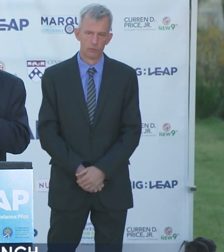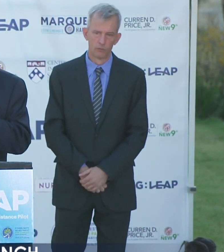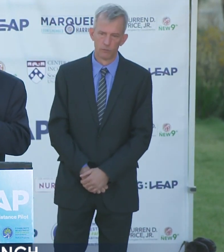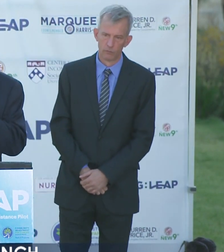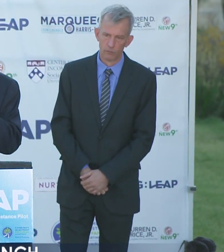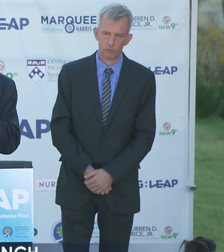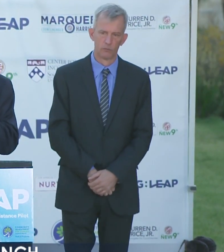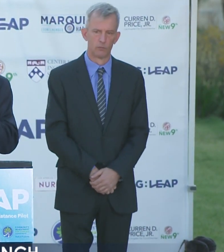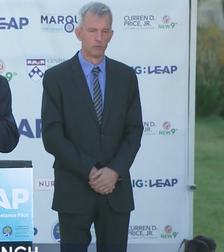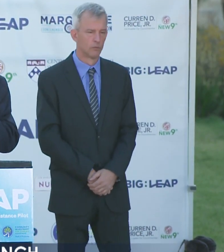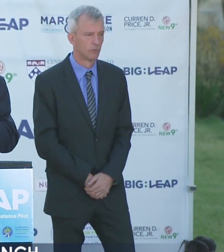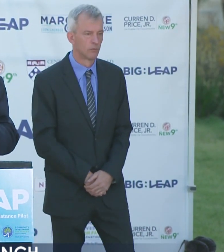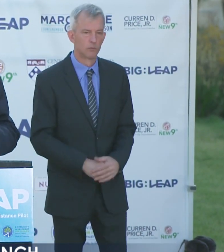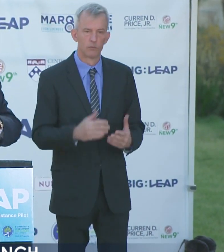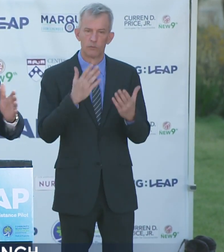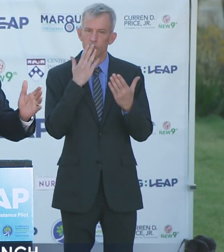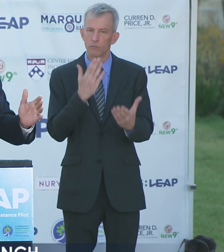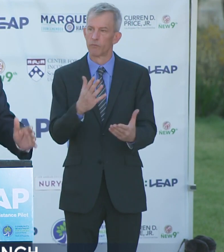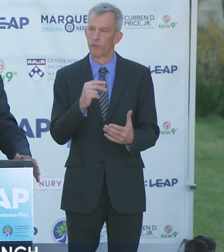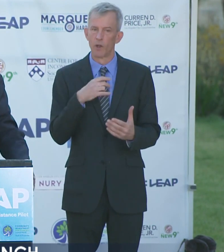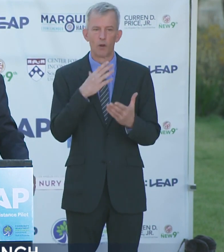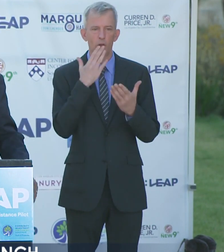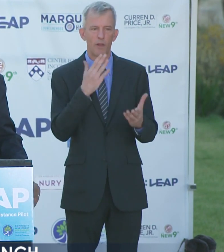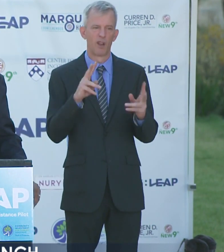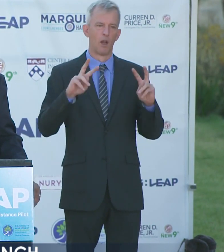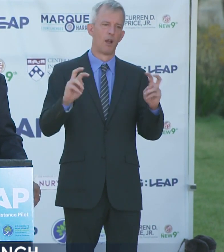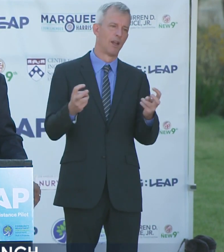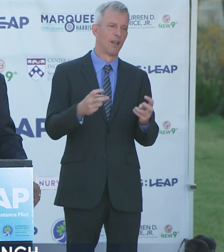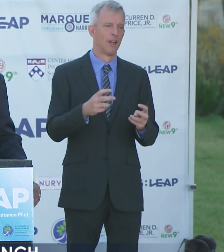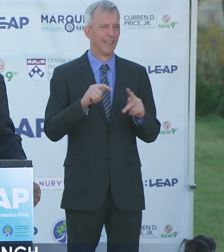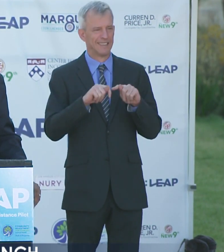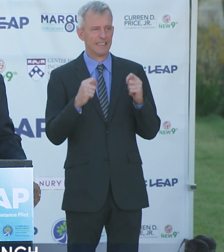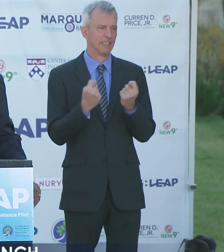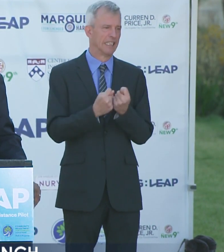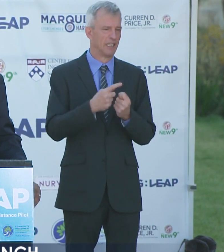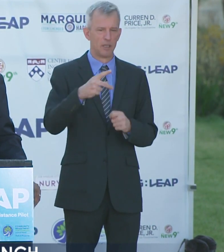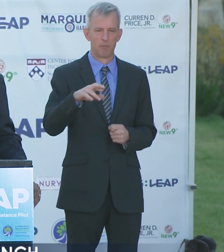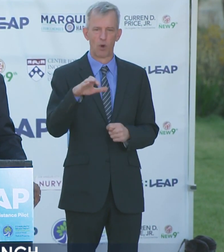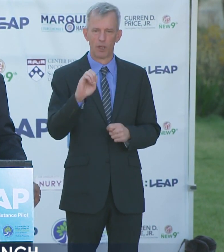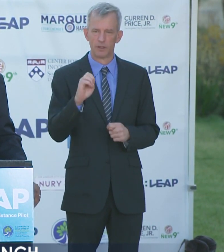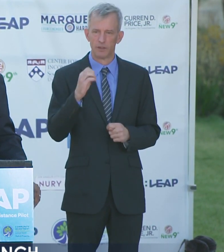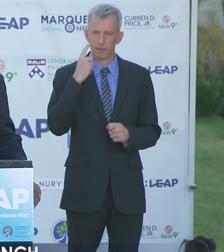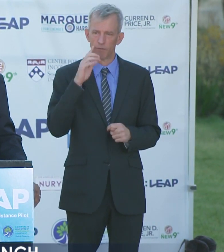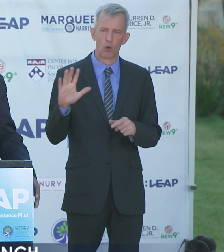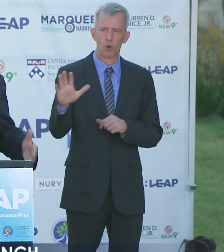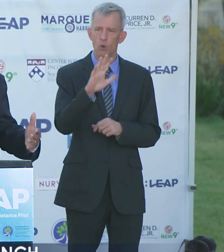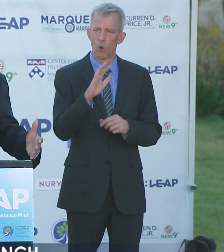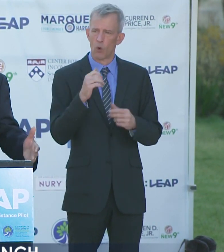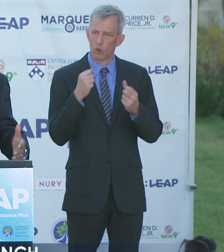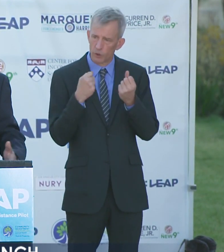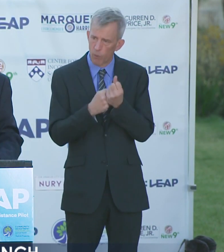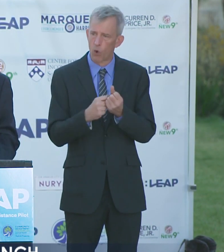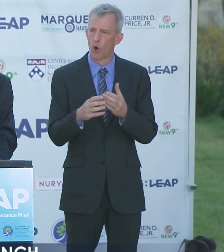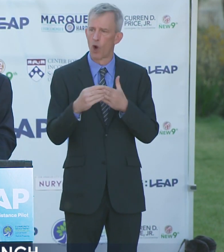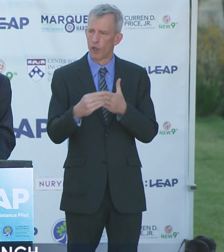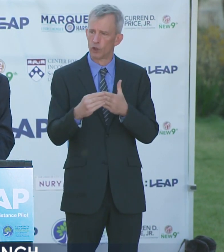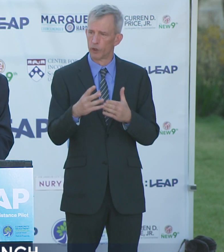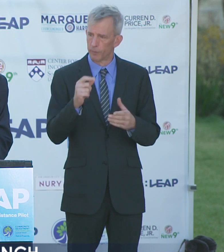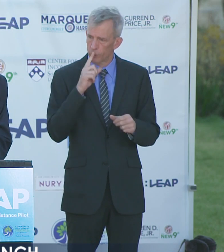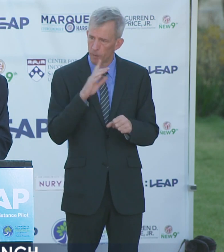Thank you, Doctor. Let me just thank Team Price, who's in the house, again, for your support, for your leadership, for your commitment to